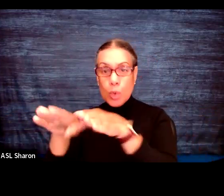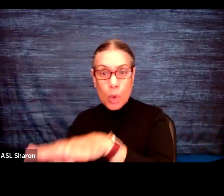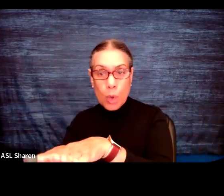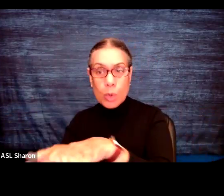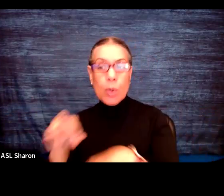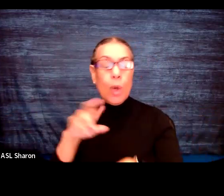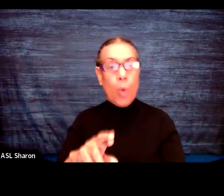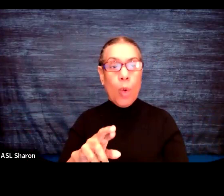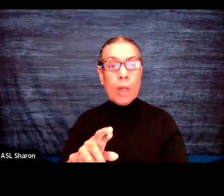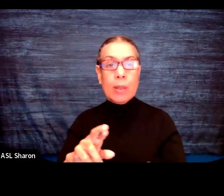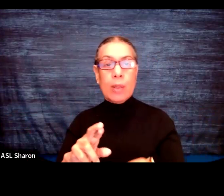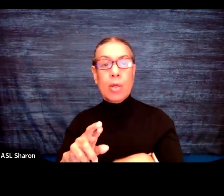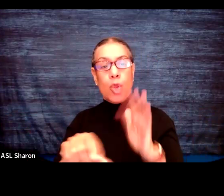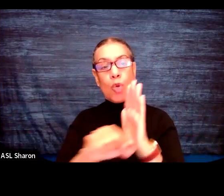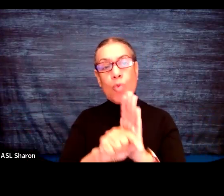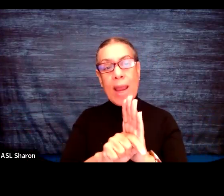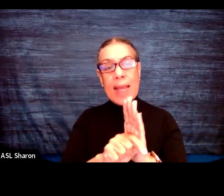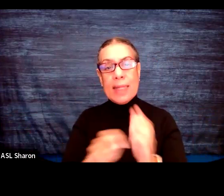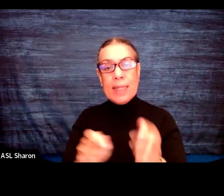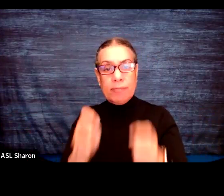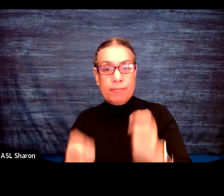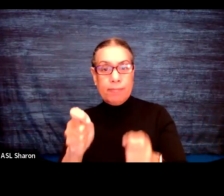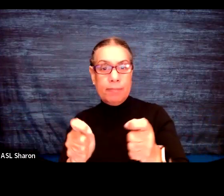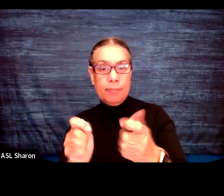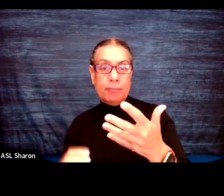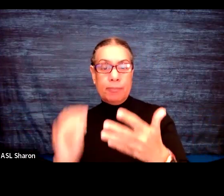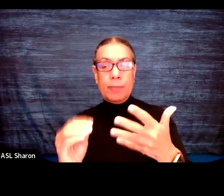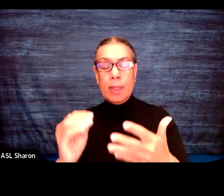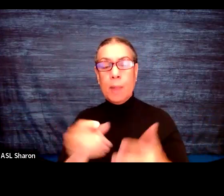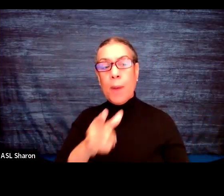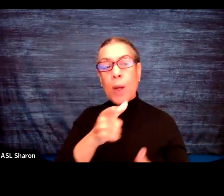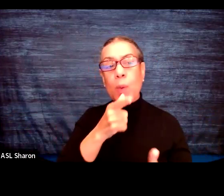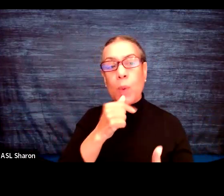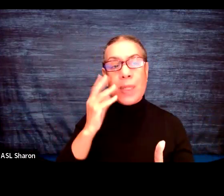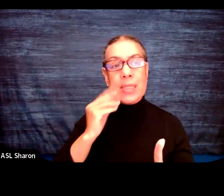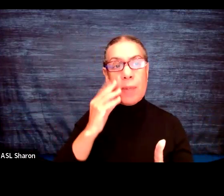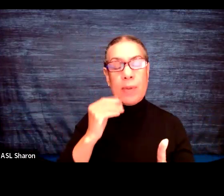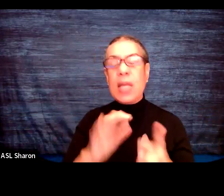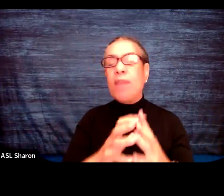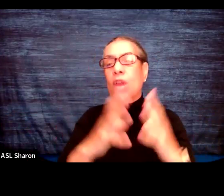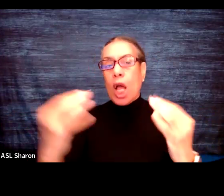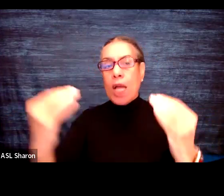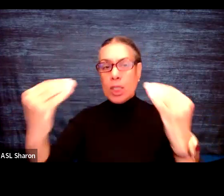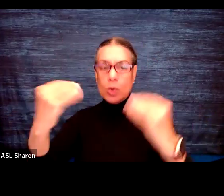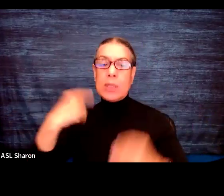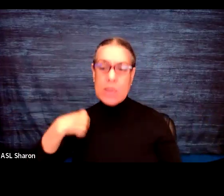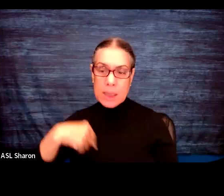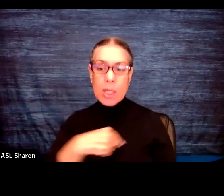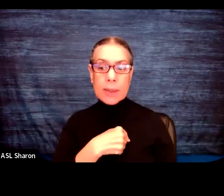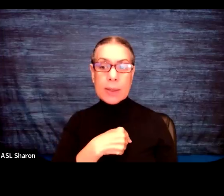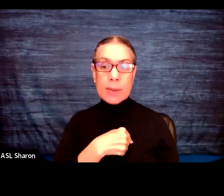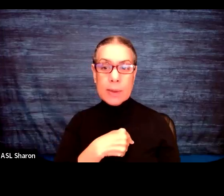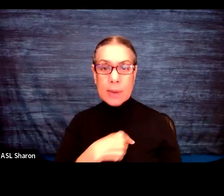grade reconfiguration. But I think those that have gone through it first have so much to teach both us and the